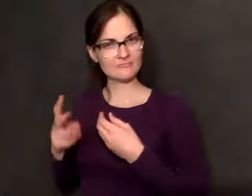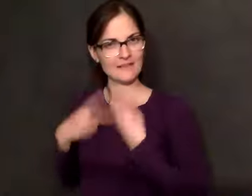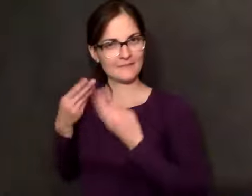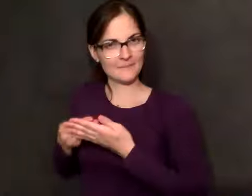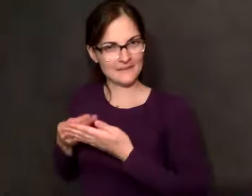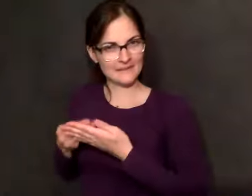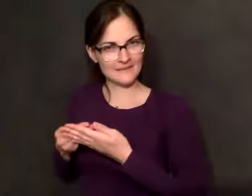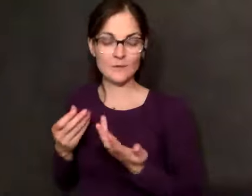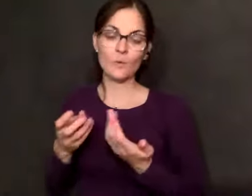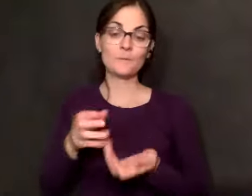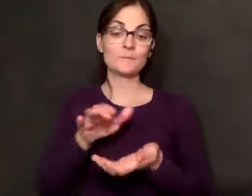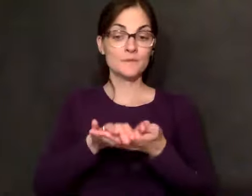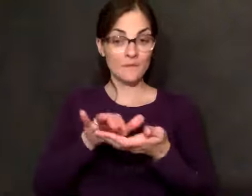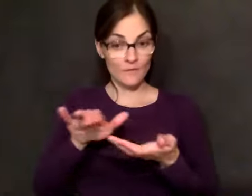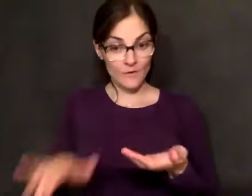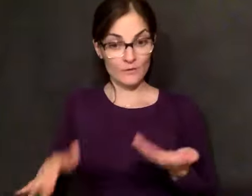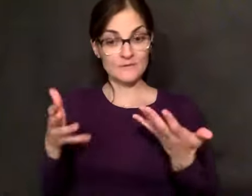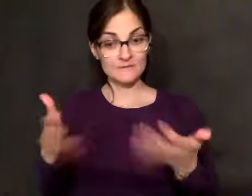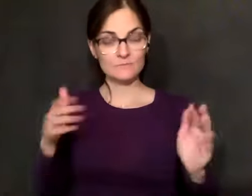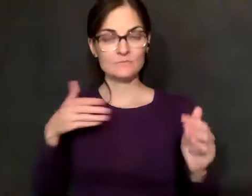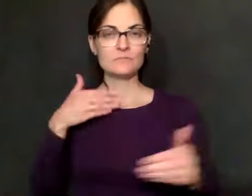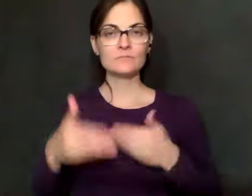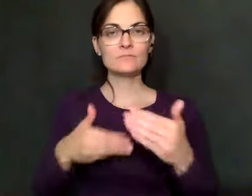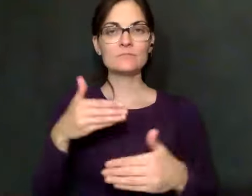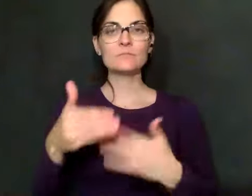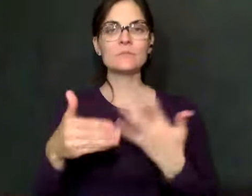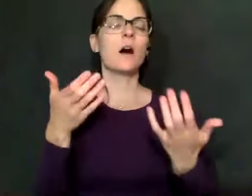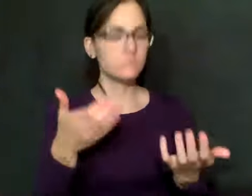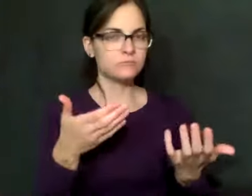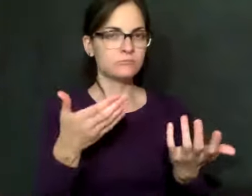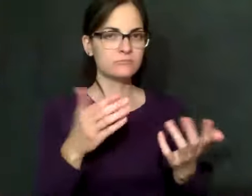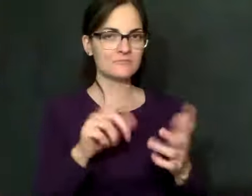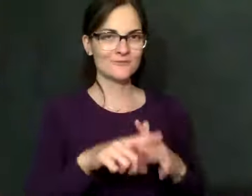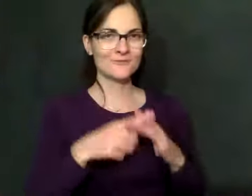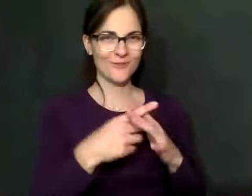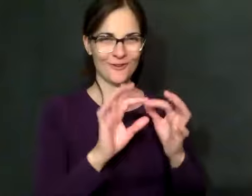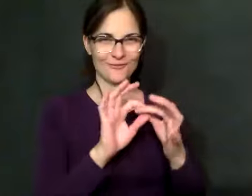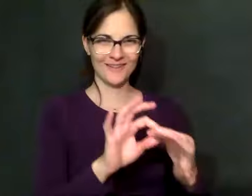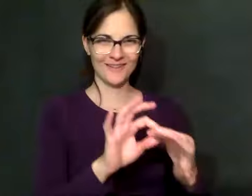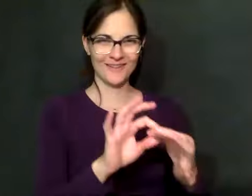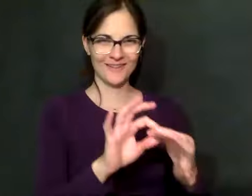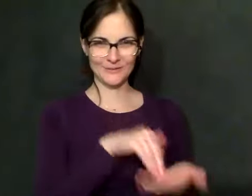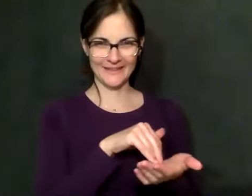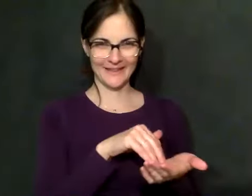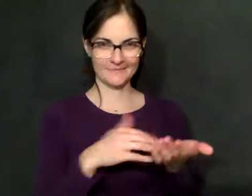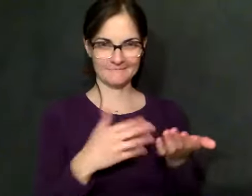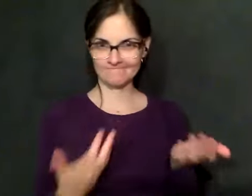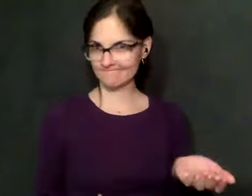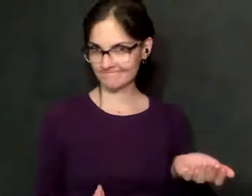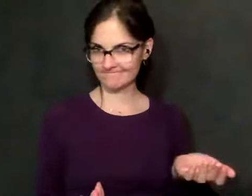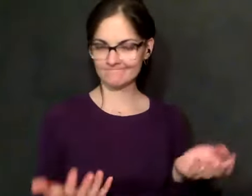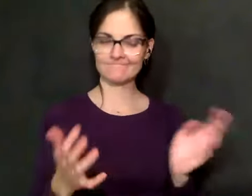And I moved on from that relationship and entered another one. Who would you pick?